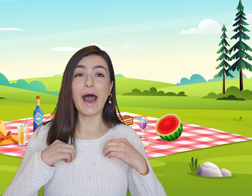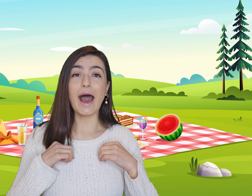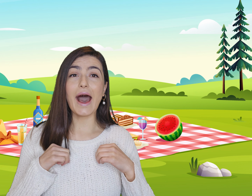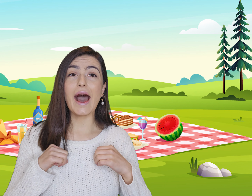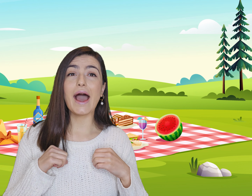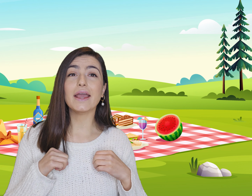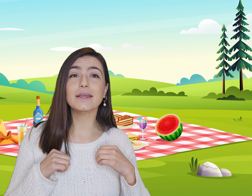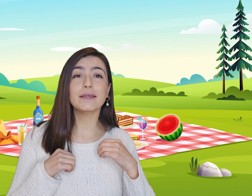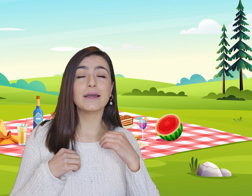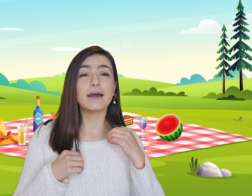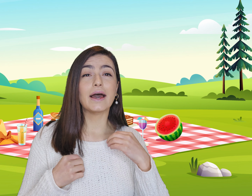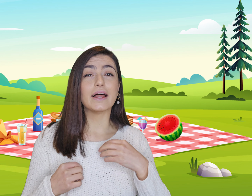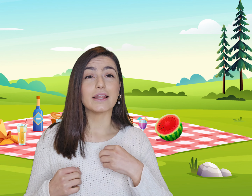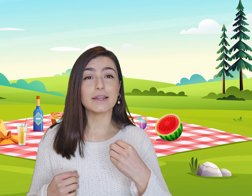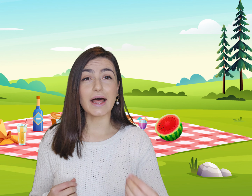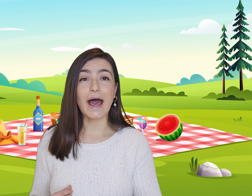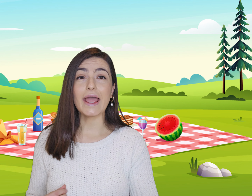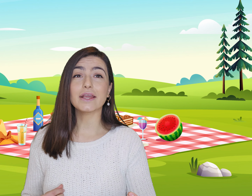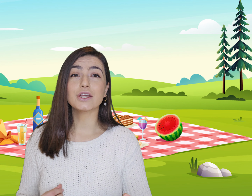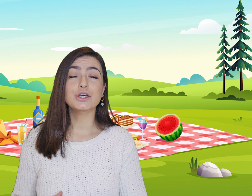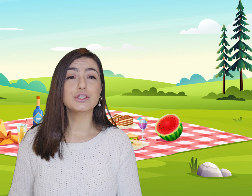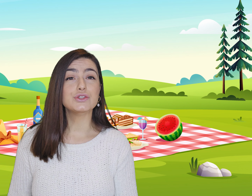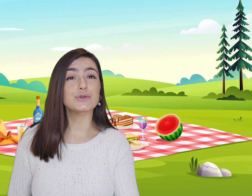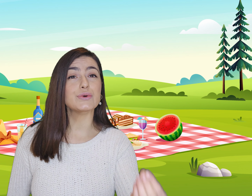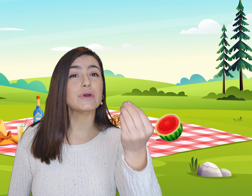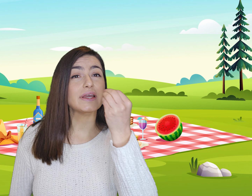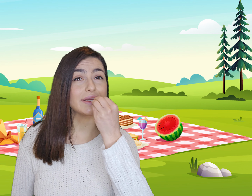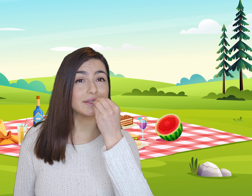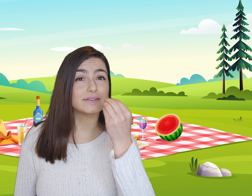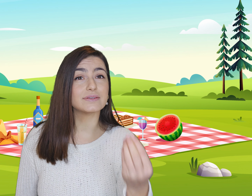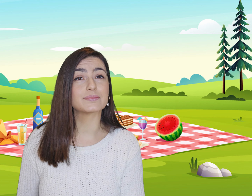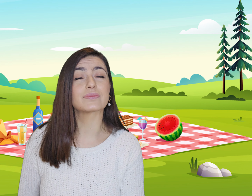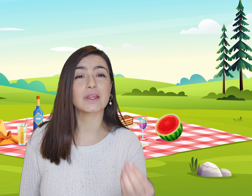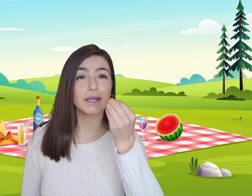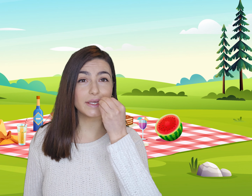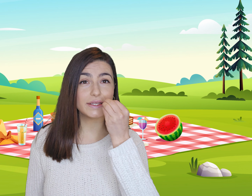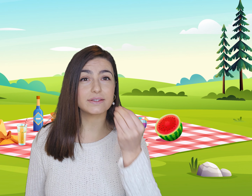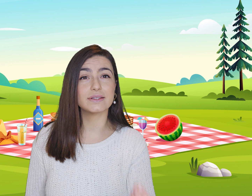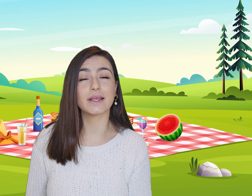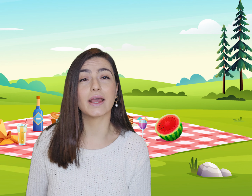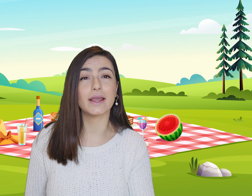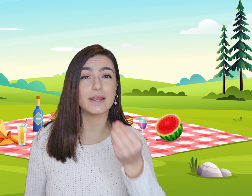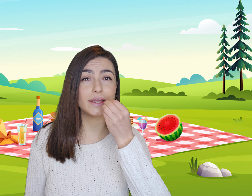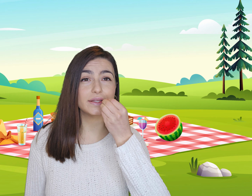i like to eat eat eat